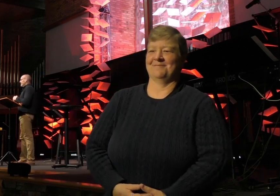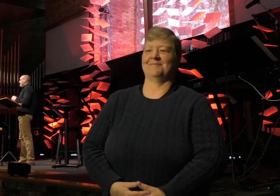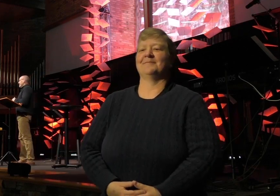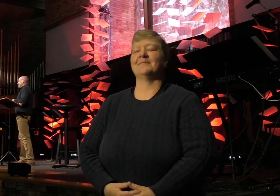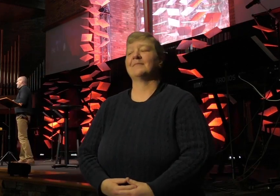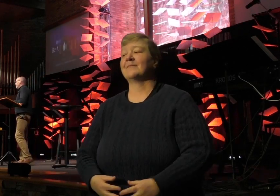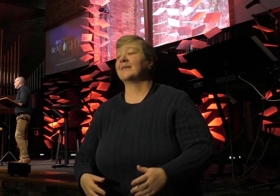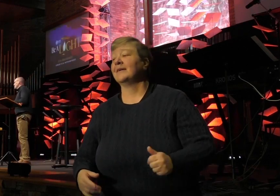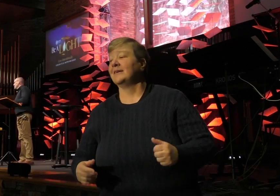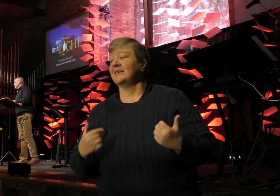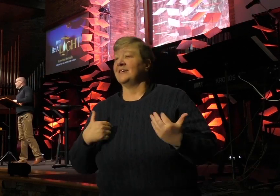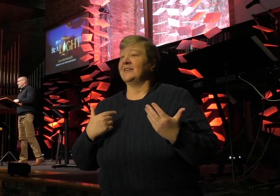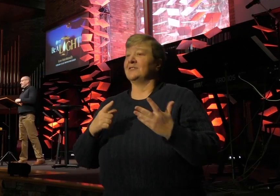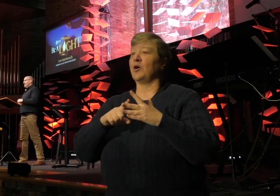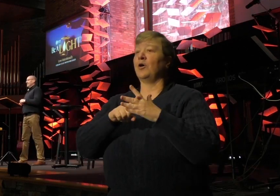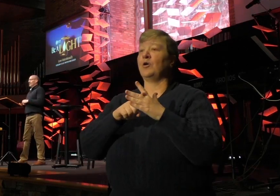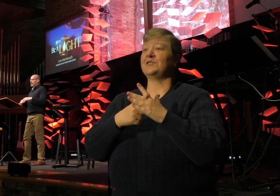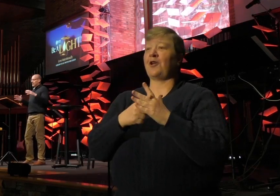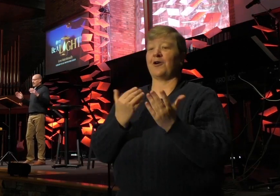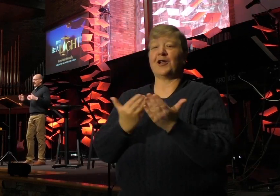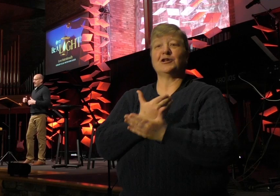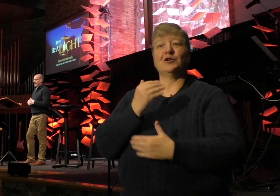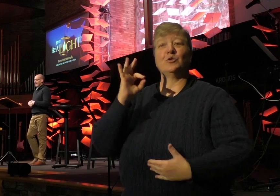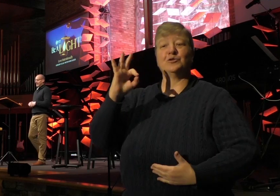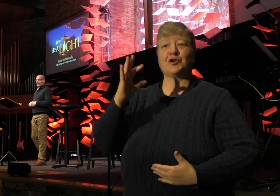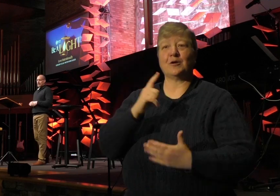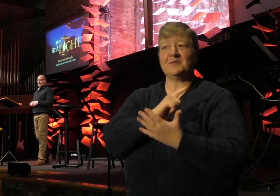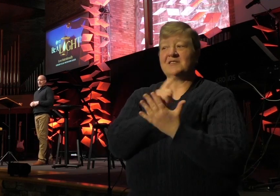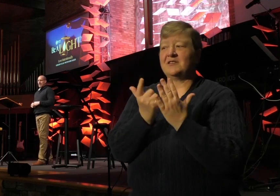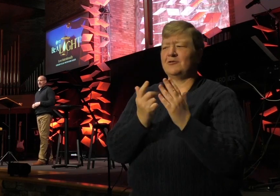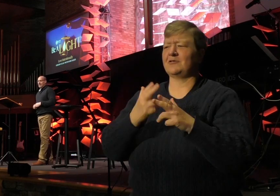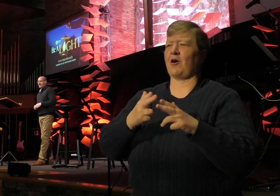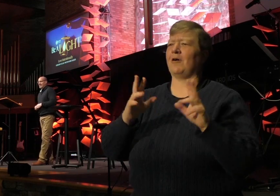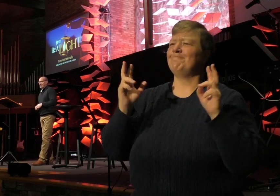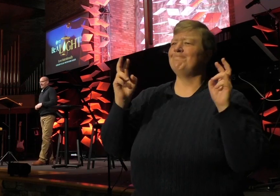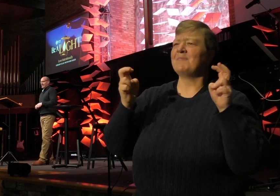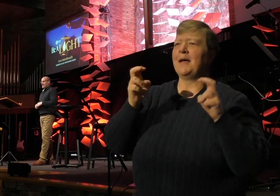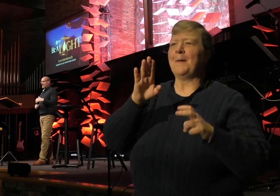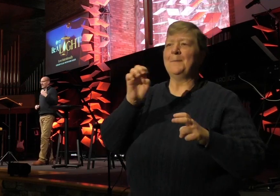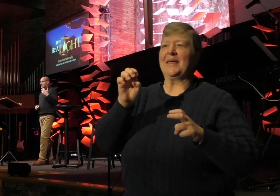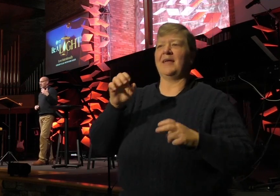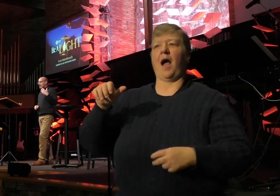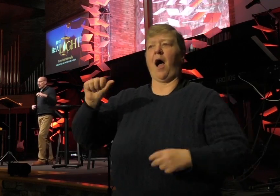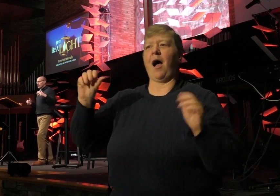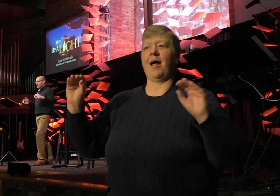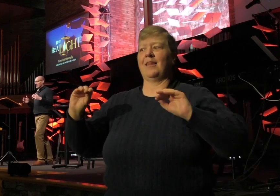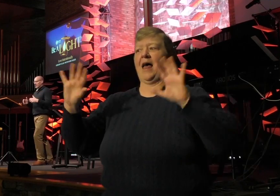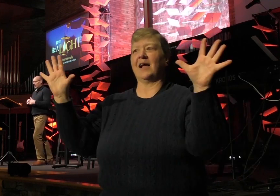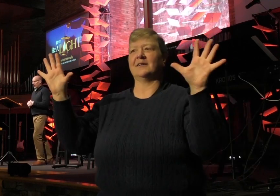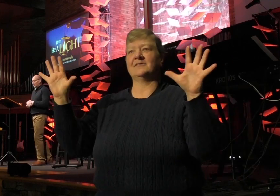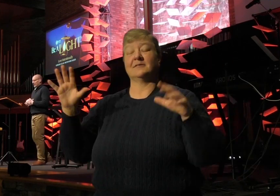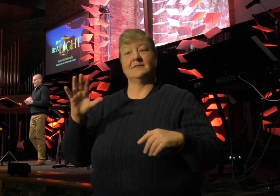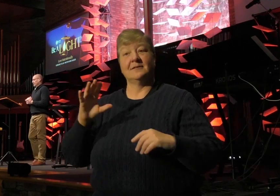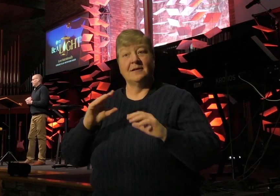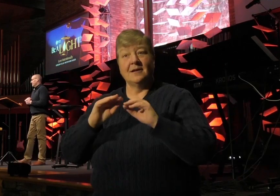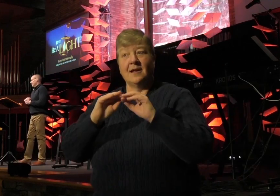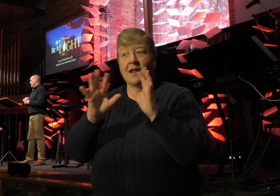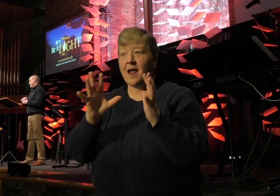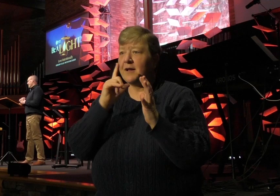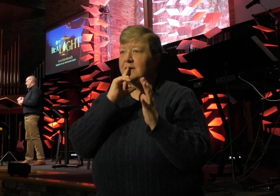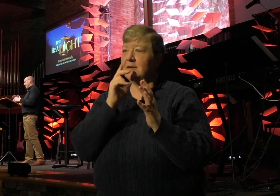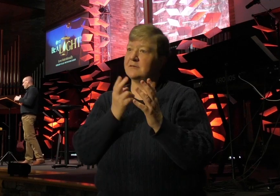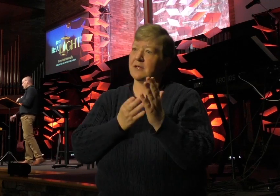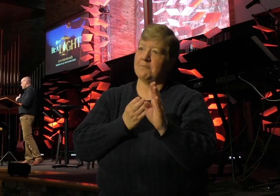Well, we're starting a new series called Be a Light. It's all about light, because light is a major theme all throughout the